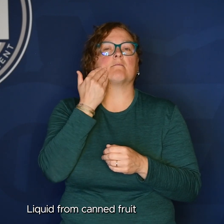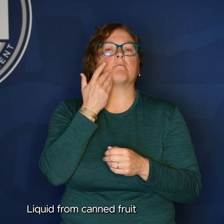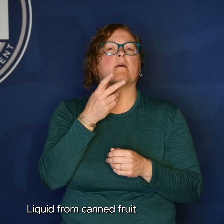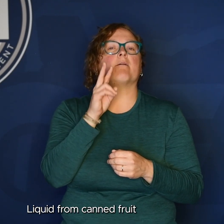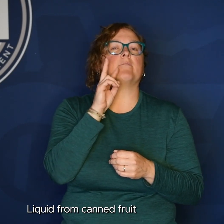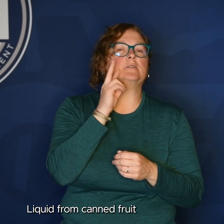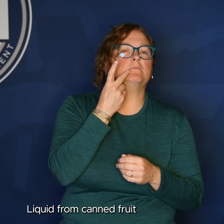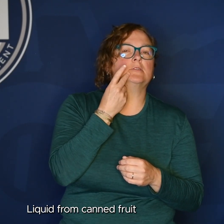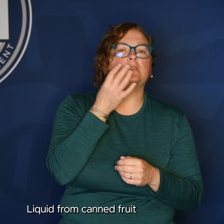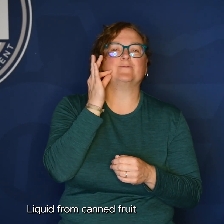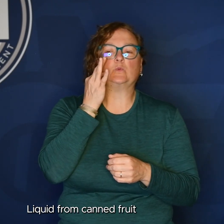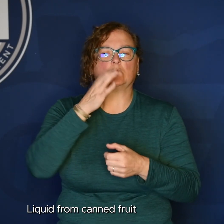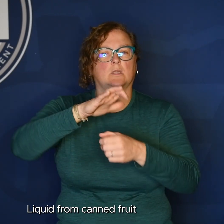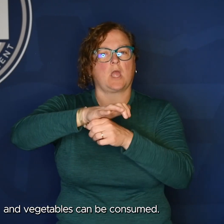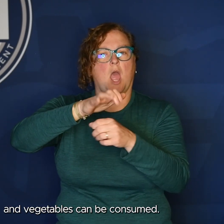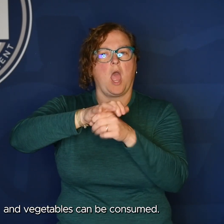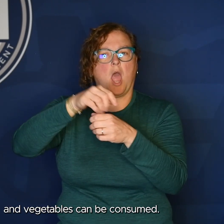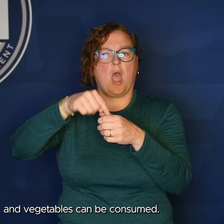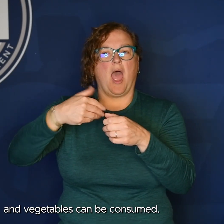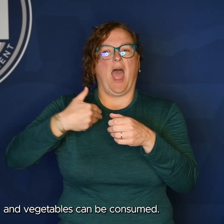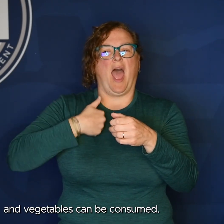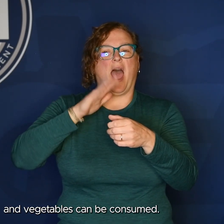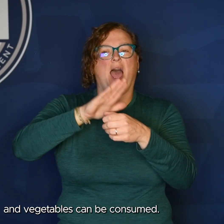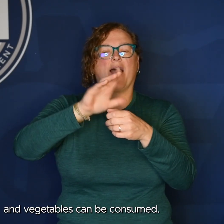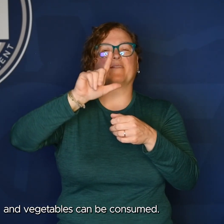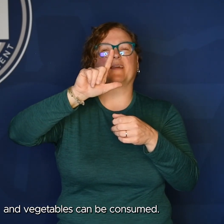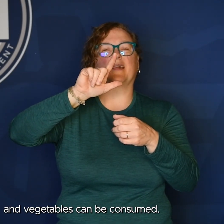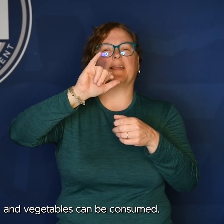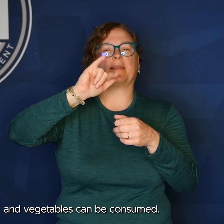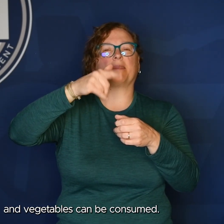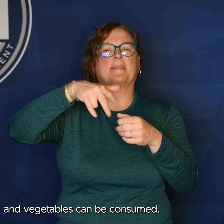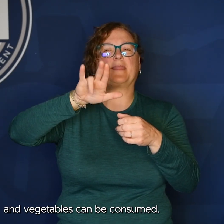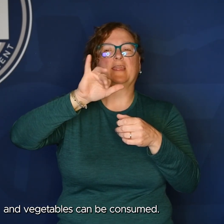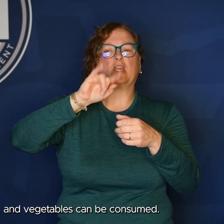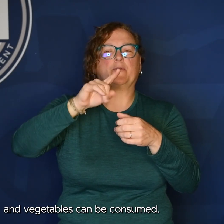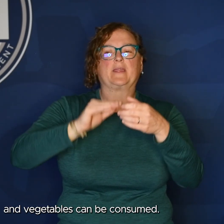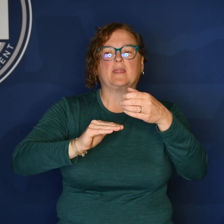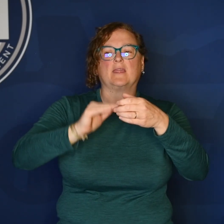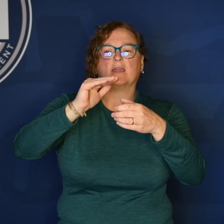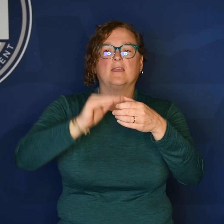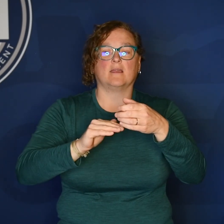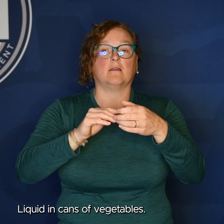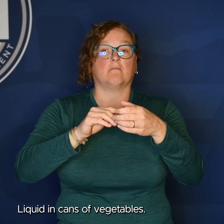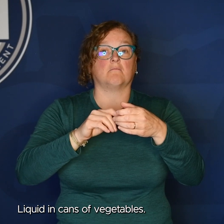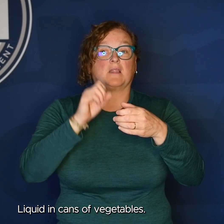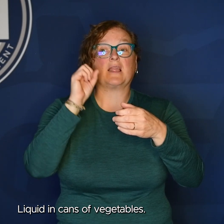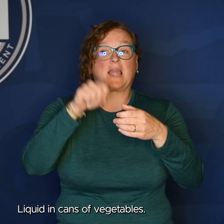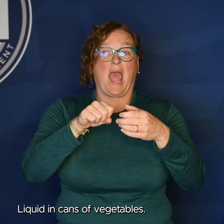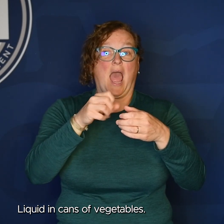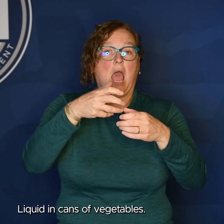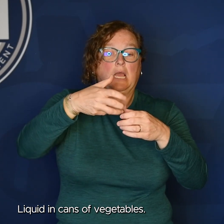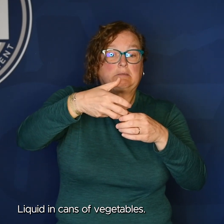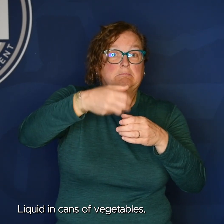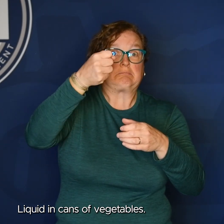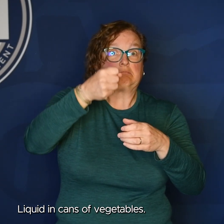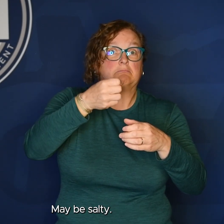Liquid from canned fruit and vegetables can be consumed. Liquid in cans of vegetables may